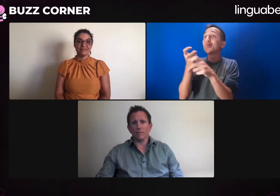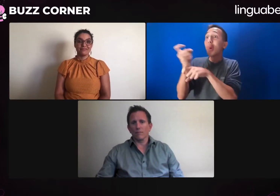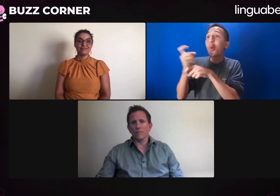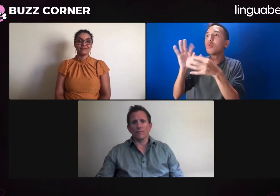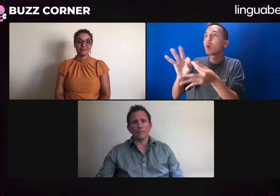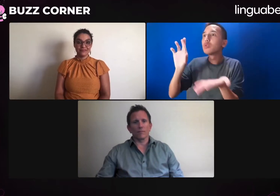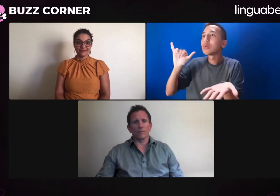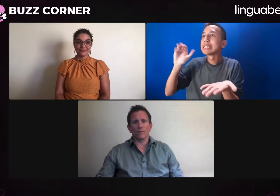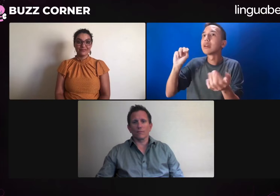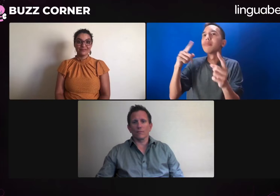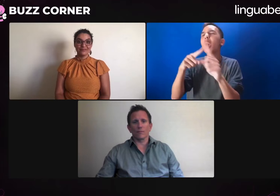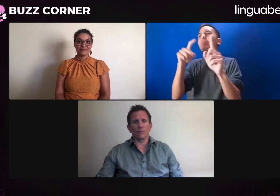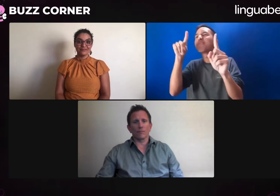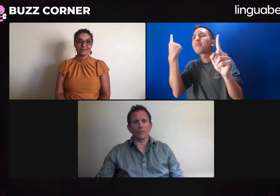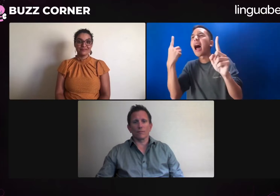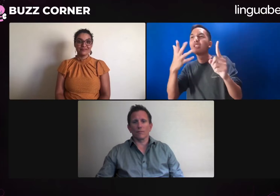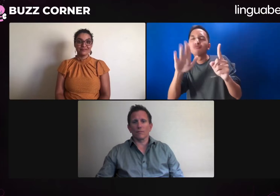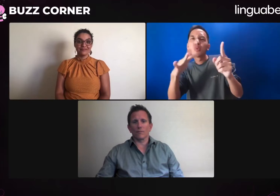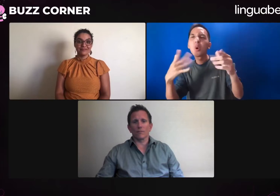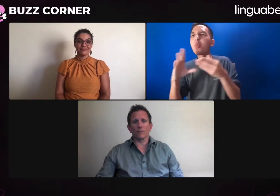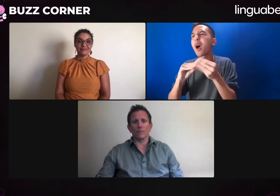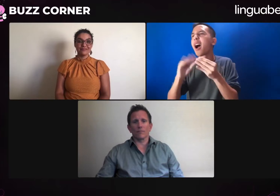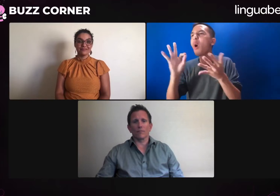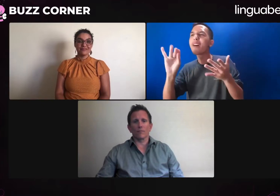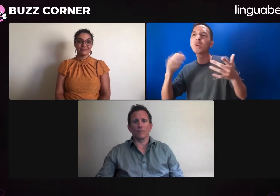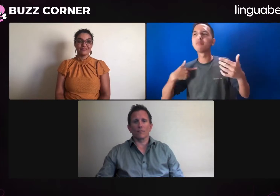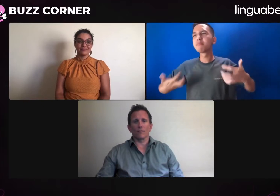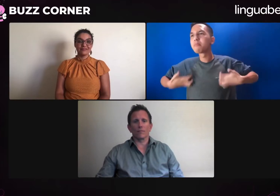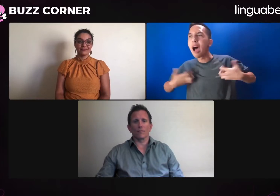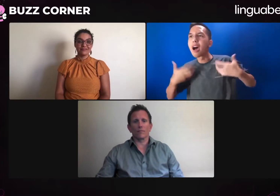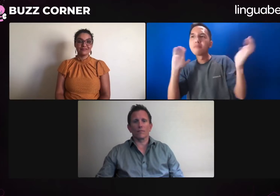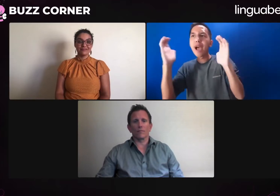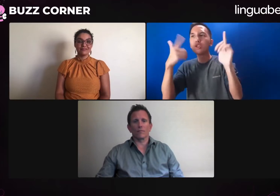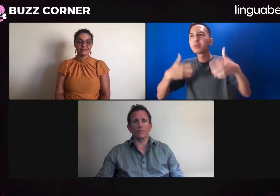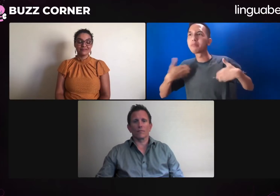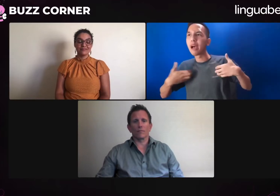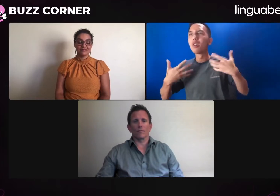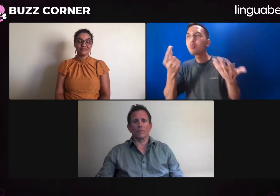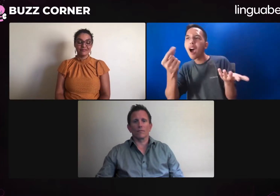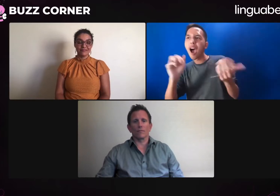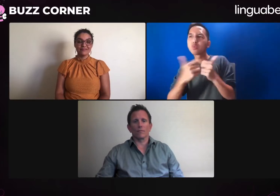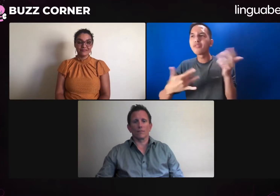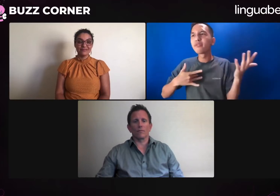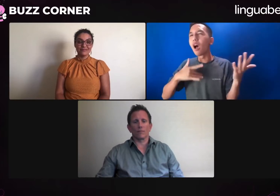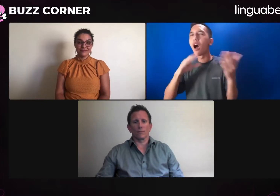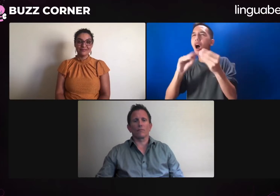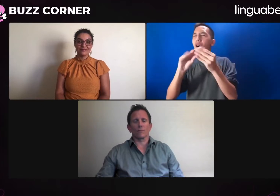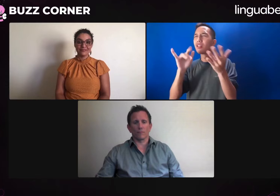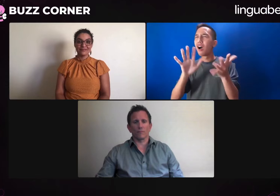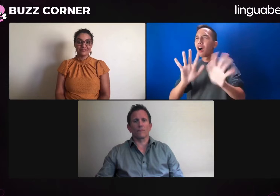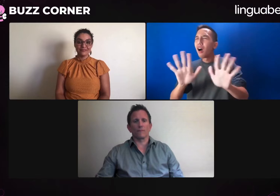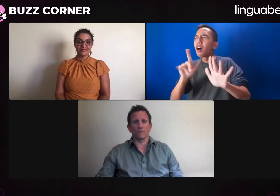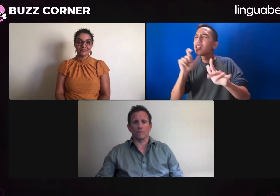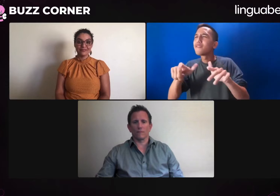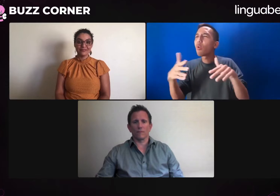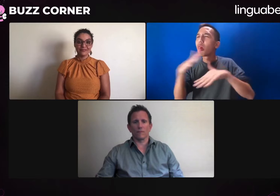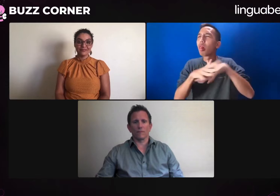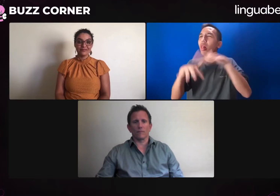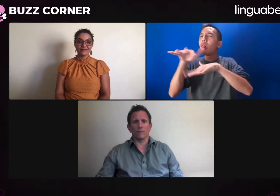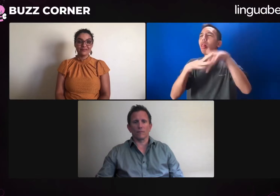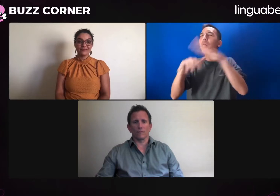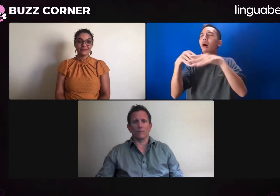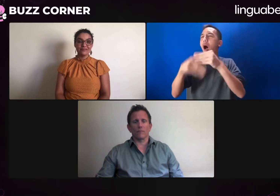exploited. And, even though there's telling jokes that could be racist, talking about, Black people are compared to